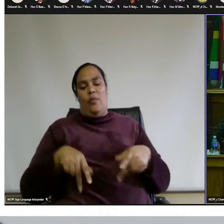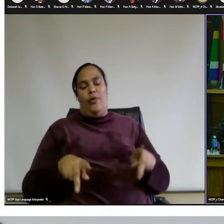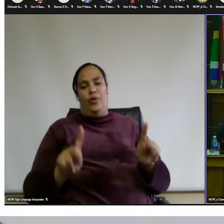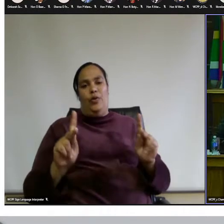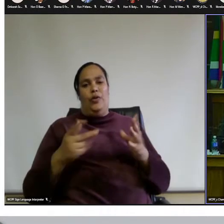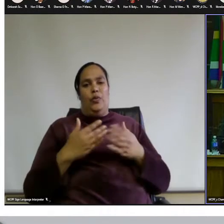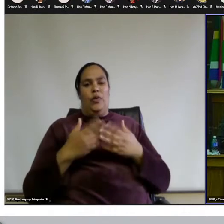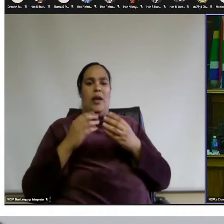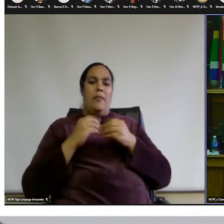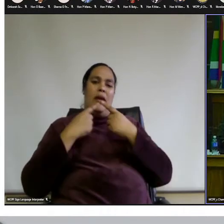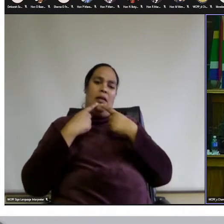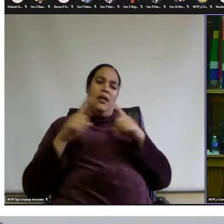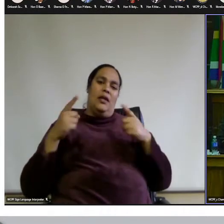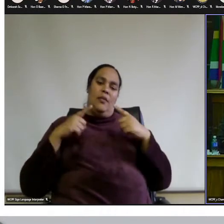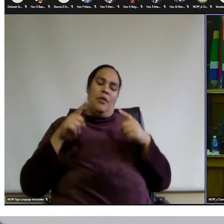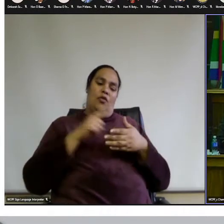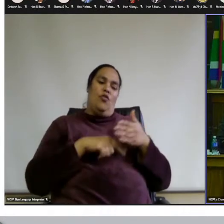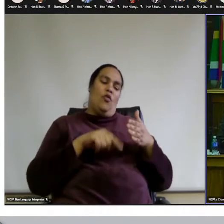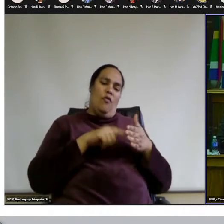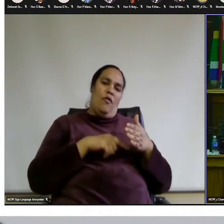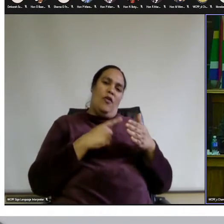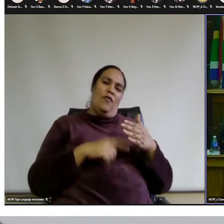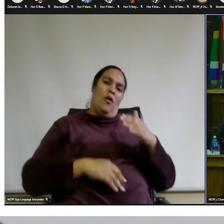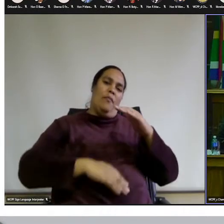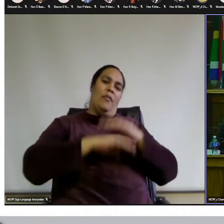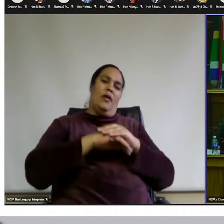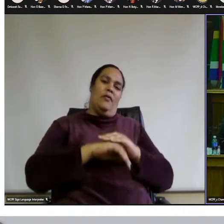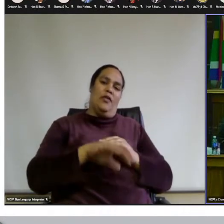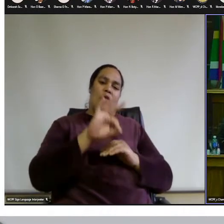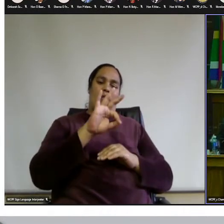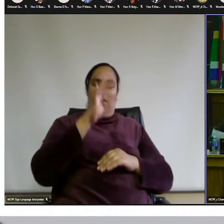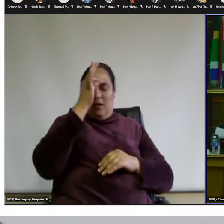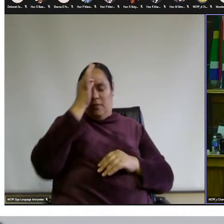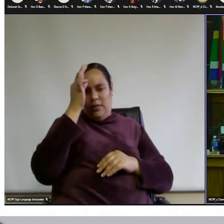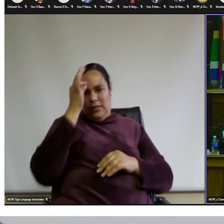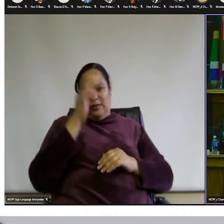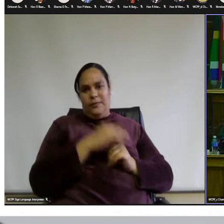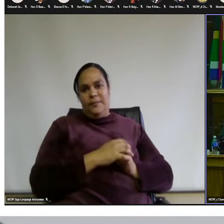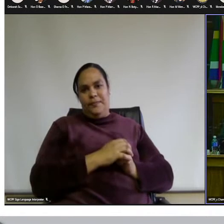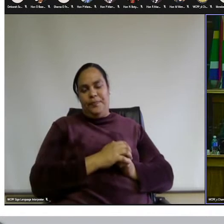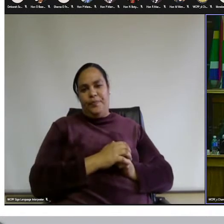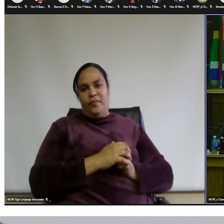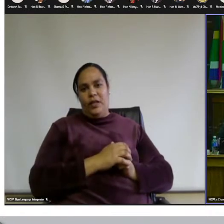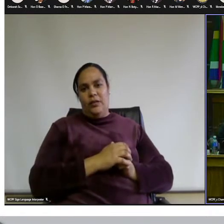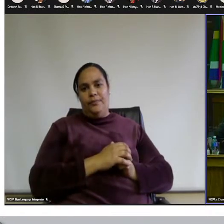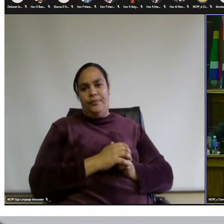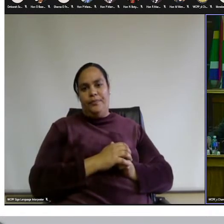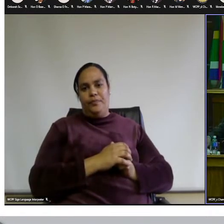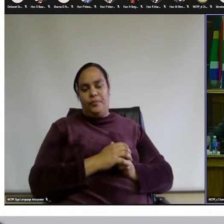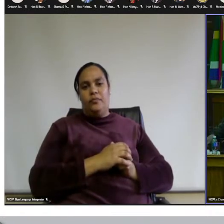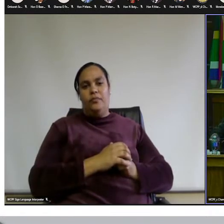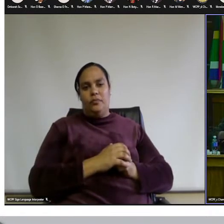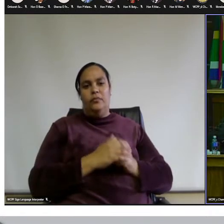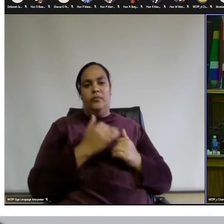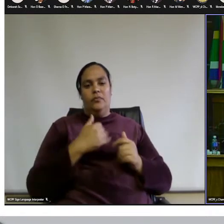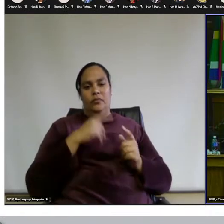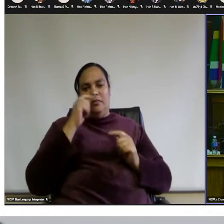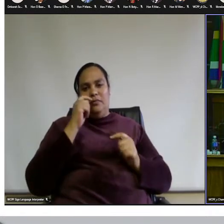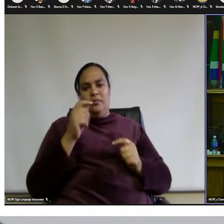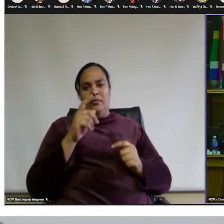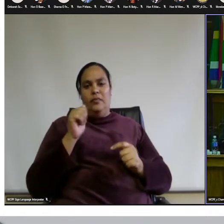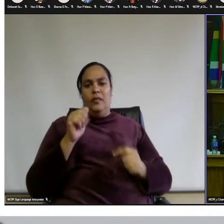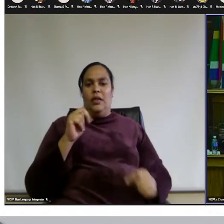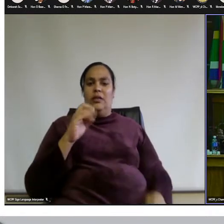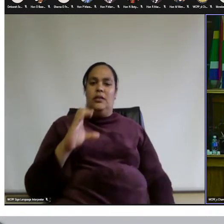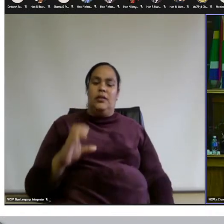make a declaration of the vote for a maximum of 3 minutes. I recognize the